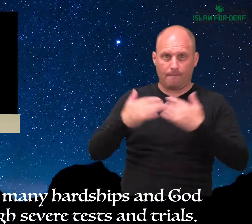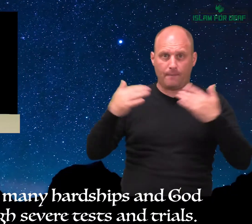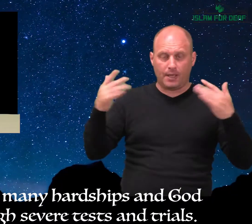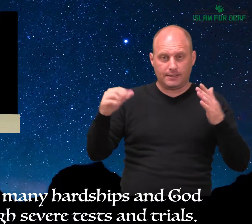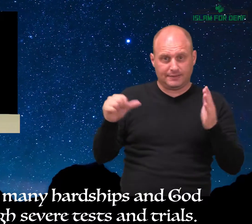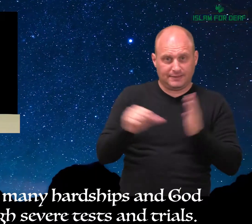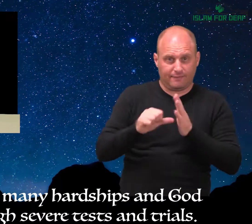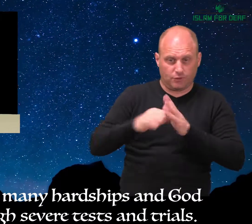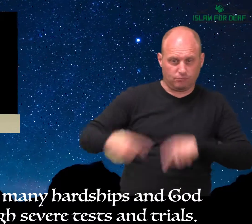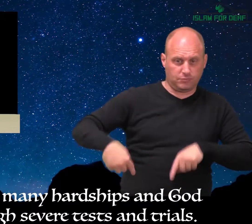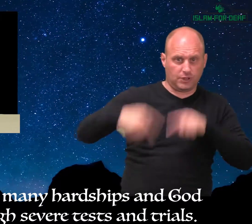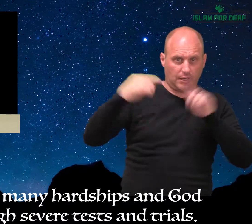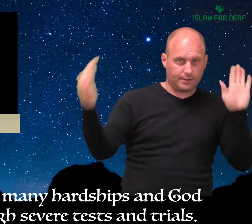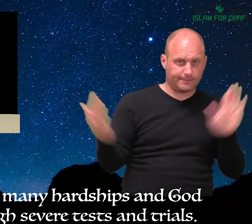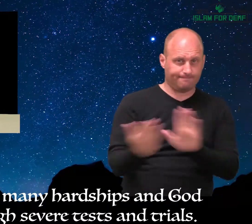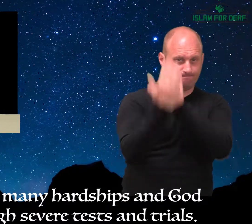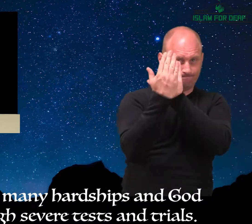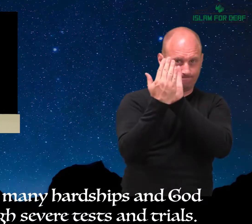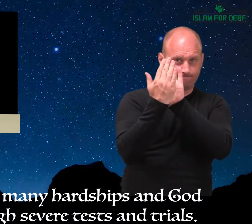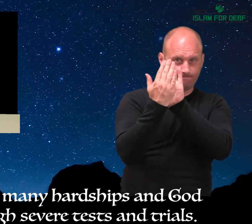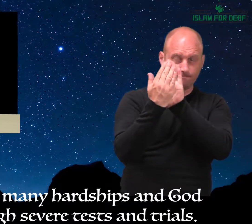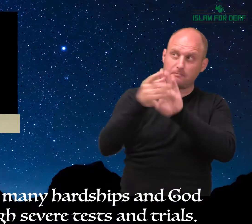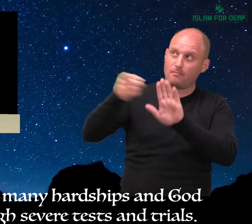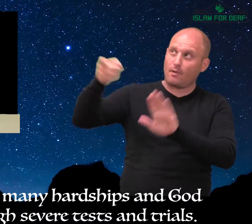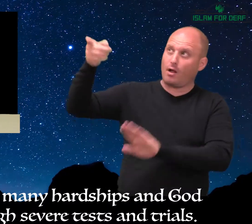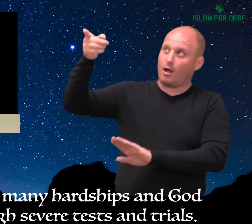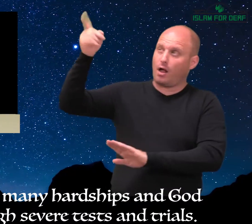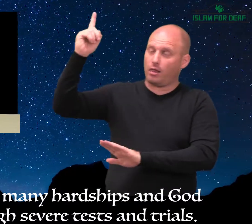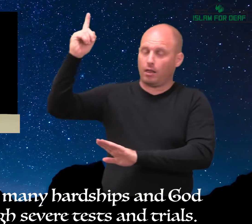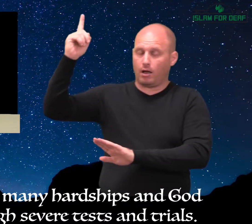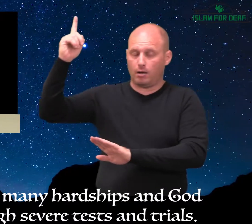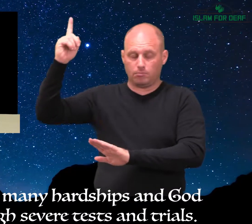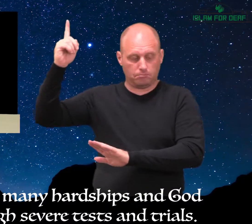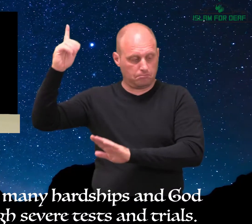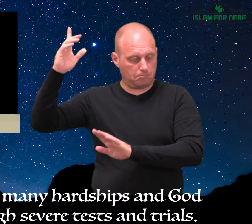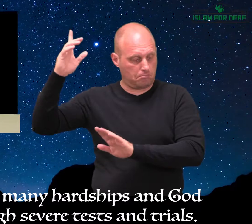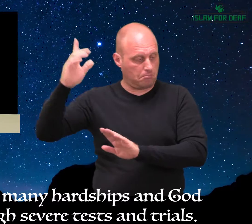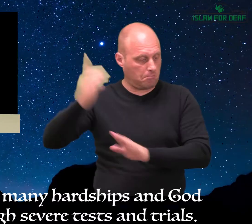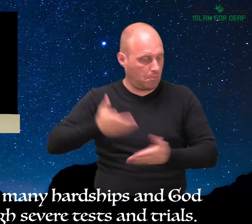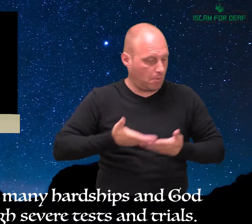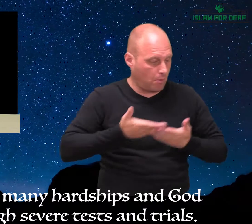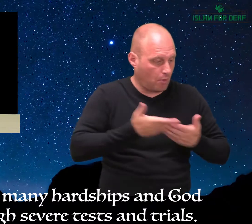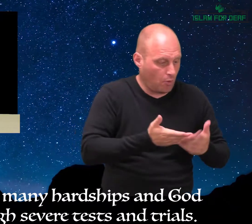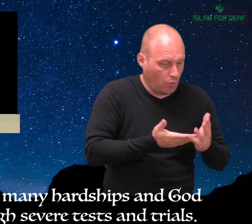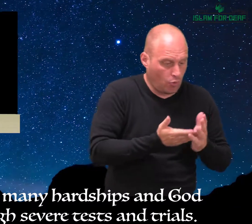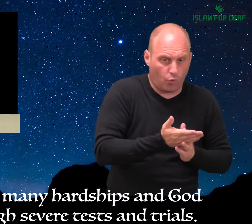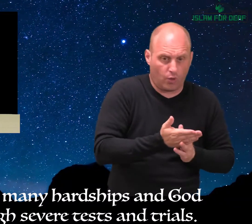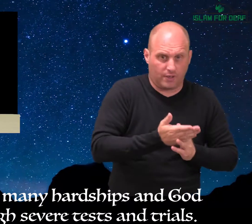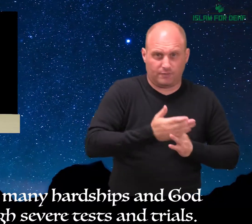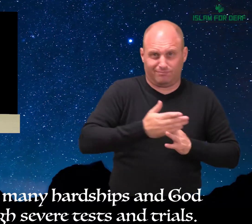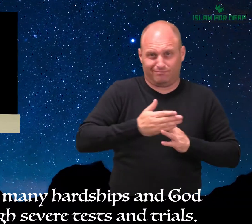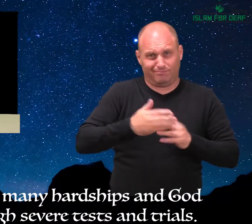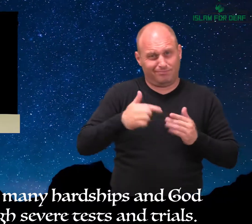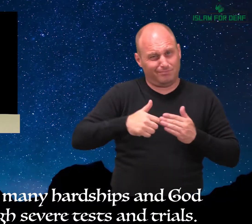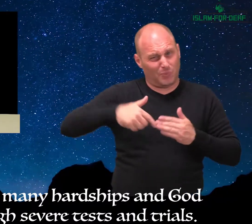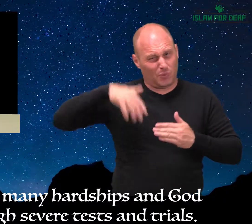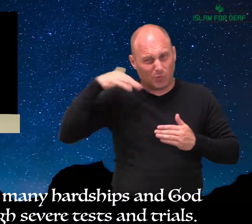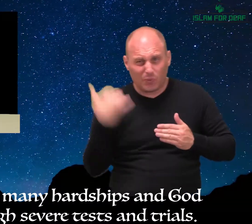and God put him through severe tests and trials.